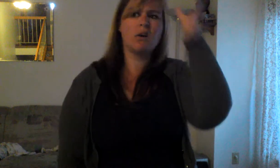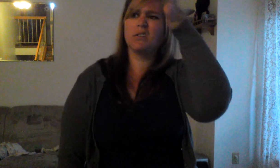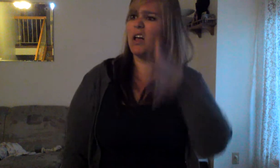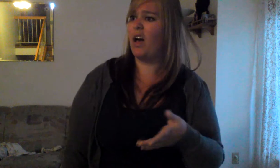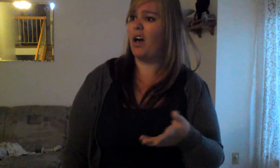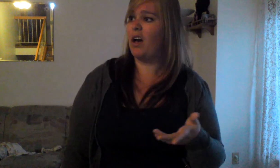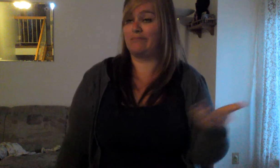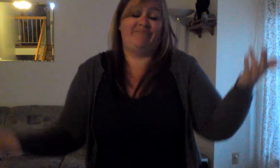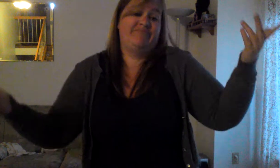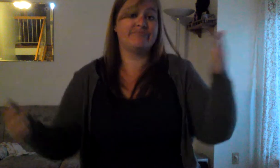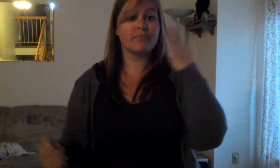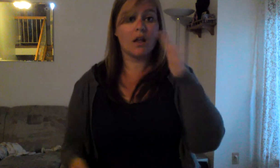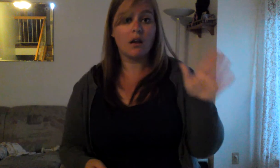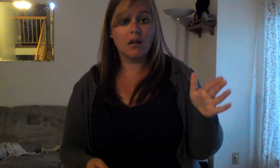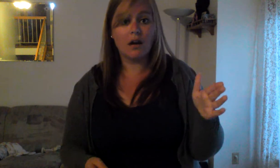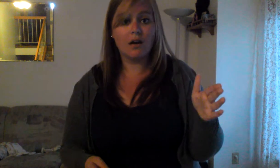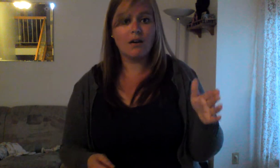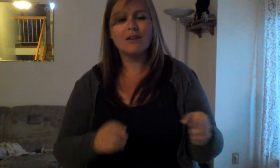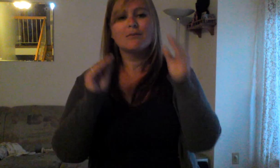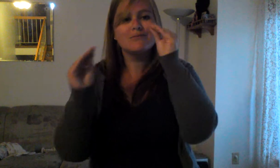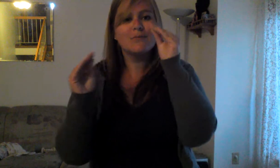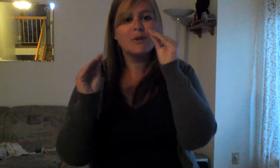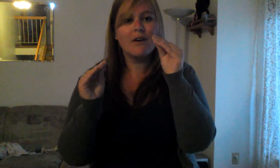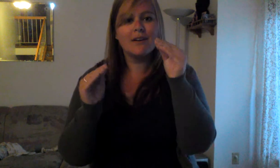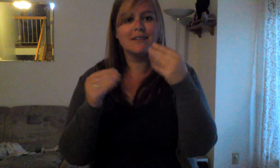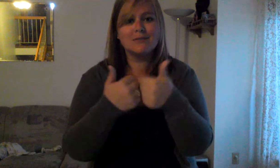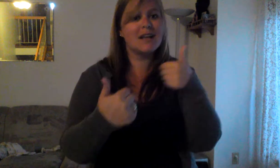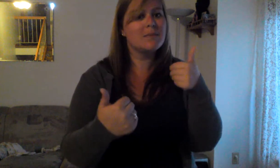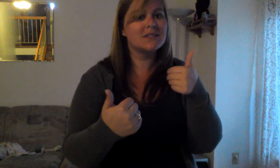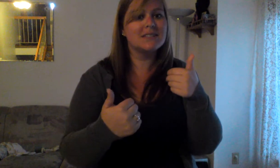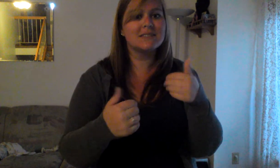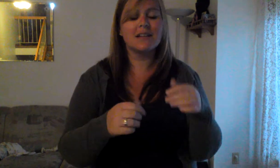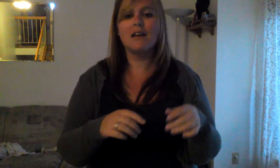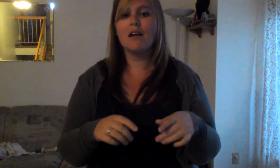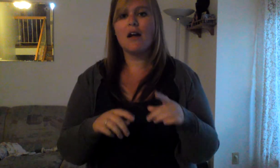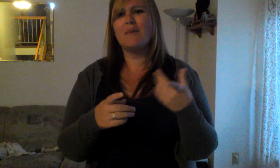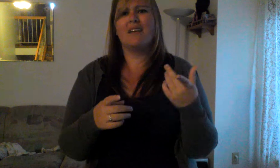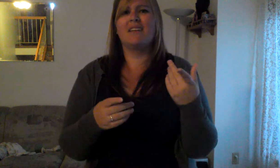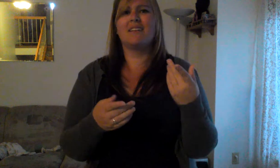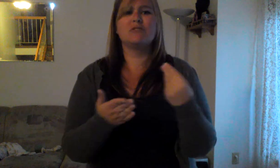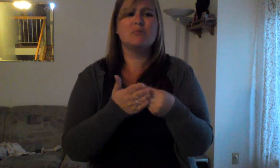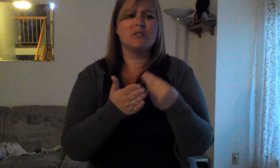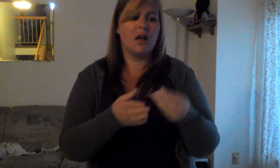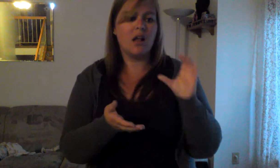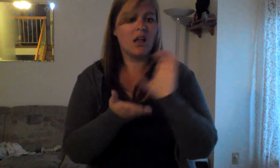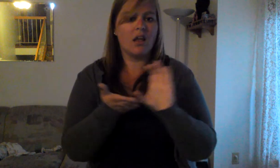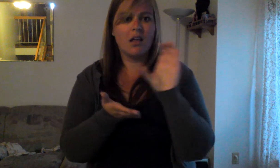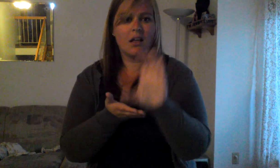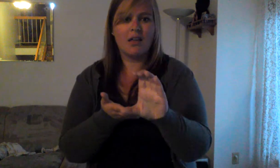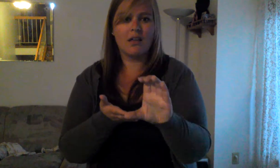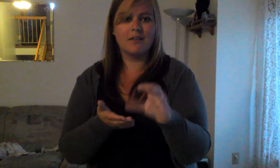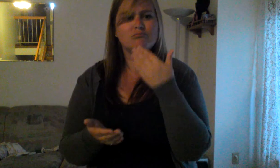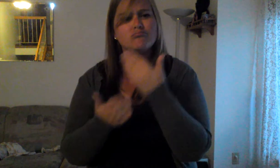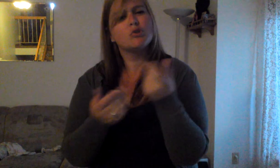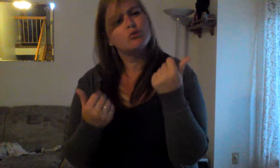We tried to teach abstinence, it's stupid, it doesn't work, we spent too much money on it, we spent too much time on it. Mmm, good effort. You got all these liberals who put all